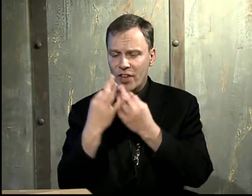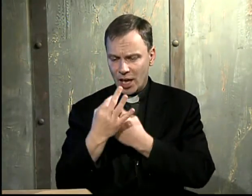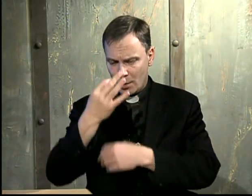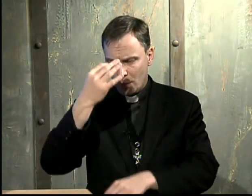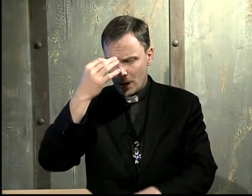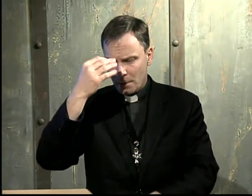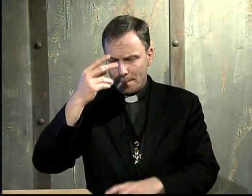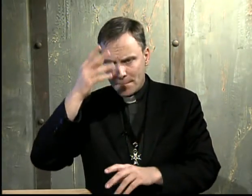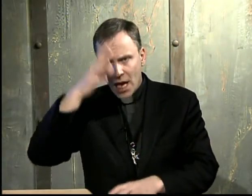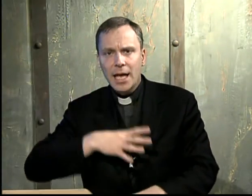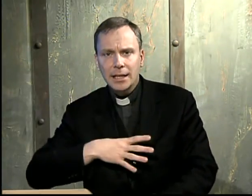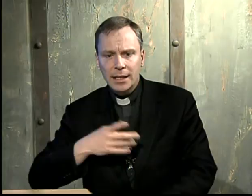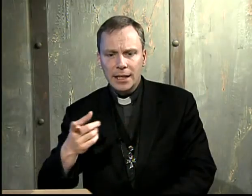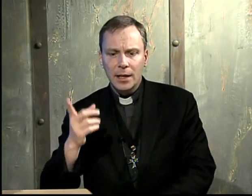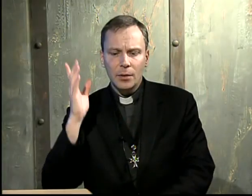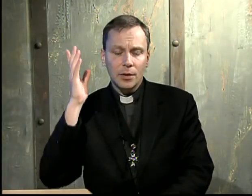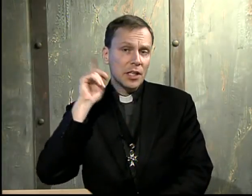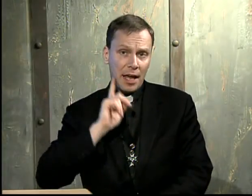Catholic fathers.